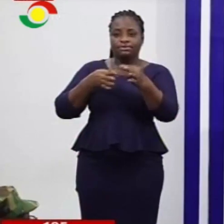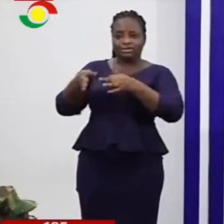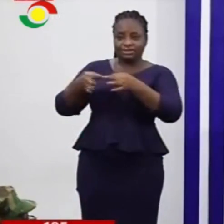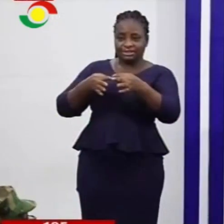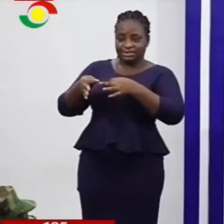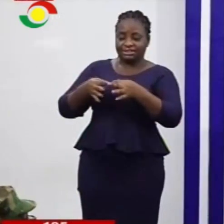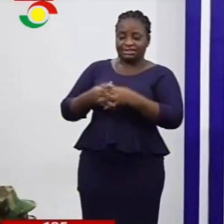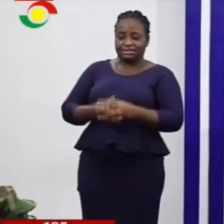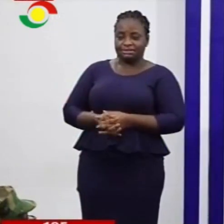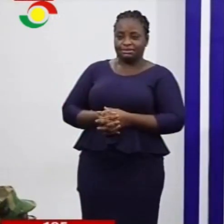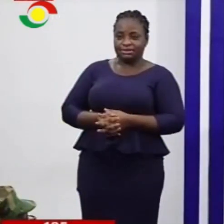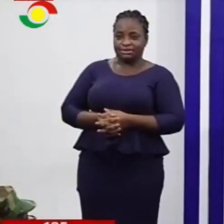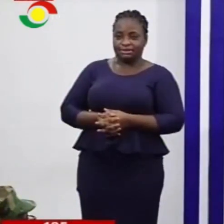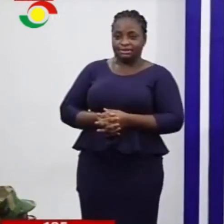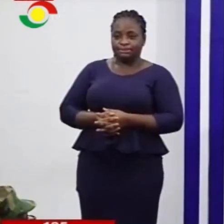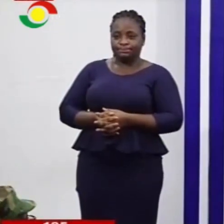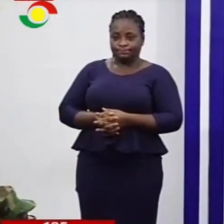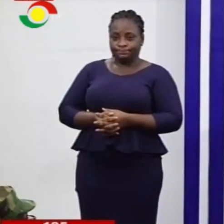is my hand.